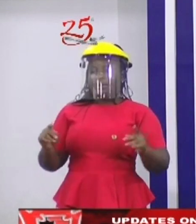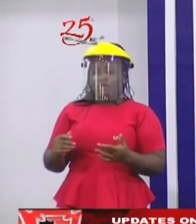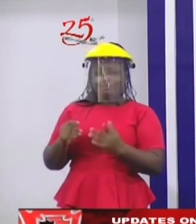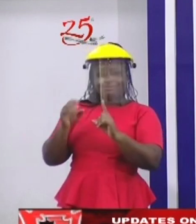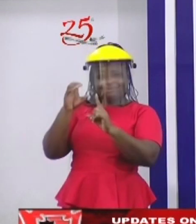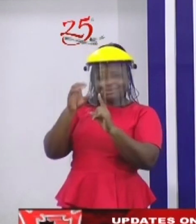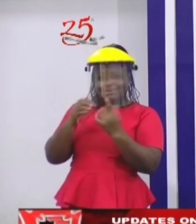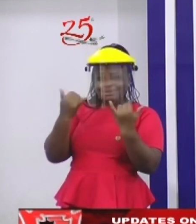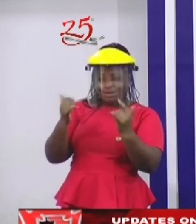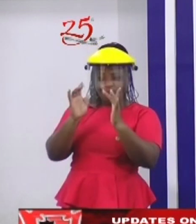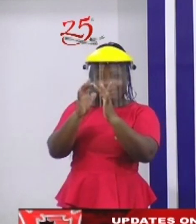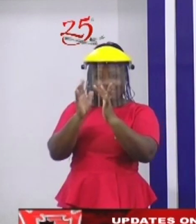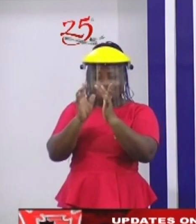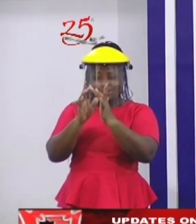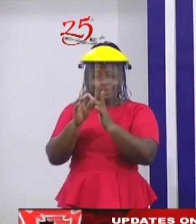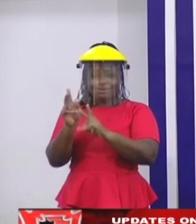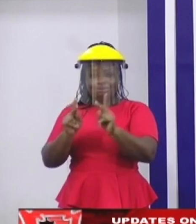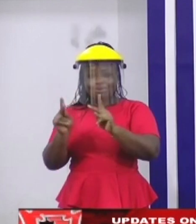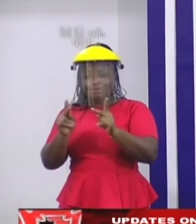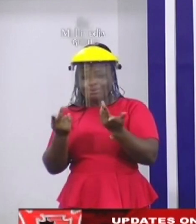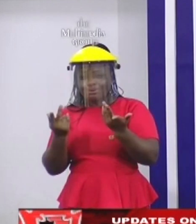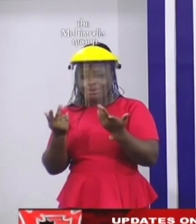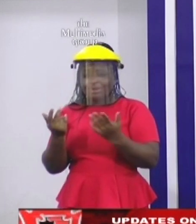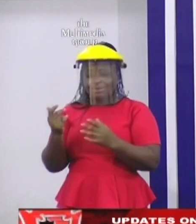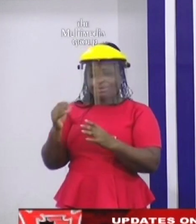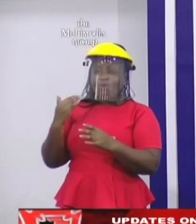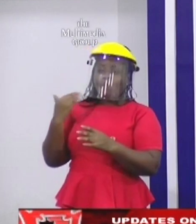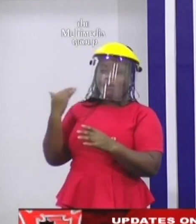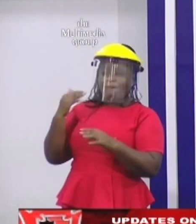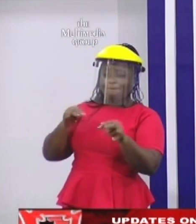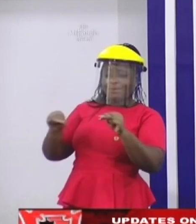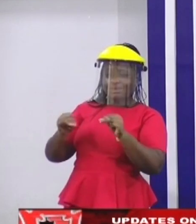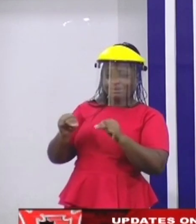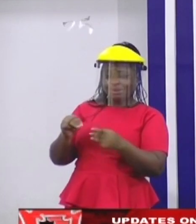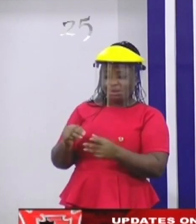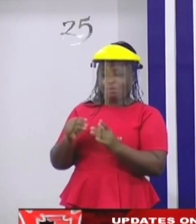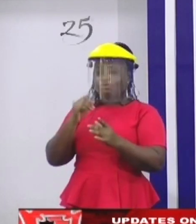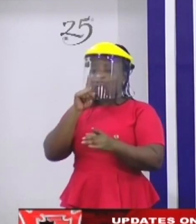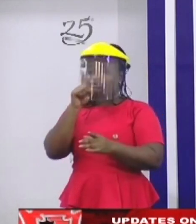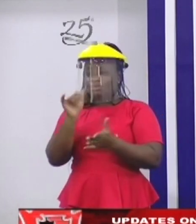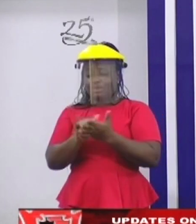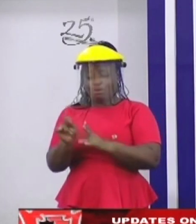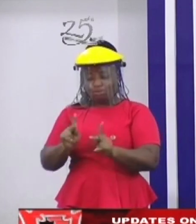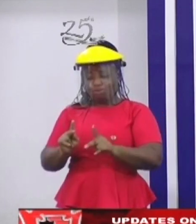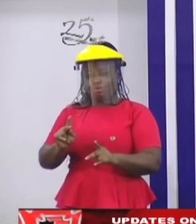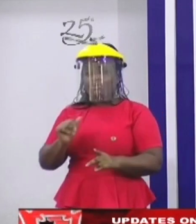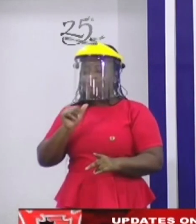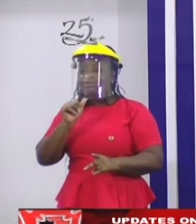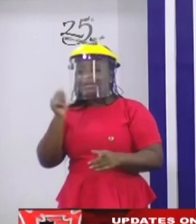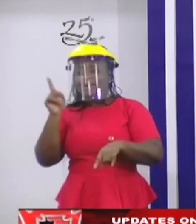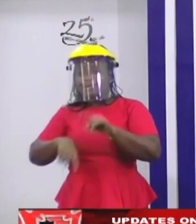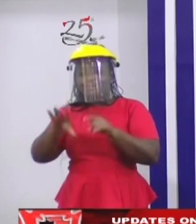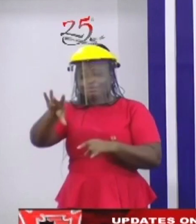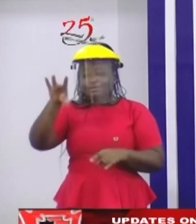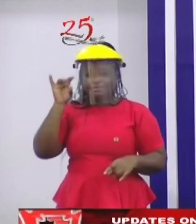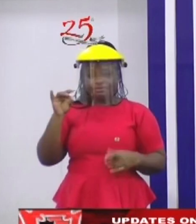Tracing of some of the persons who are being home managed. Is it true that there are some who cannot be traced? Okay, but there are a few questions for government from